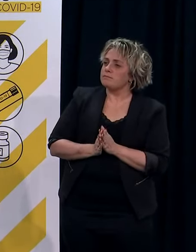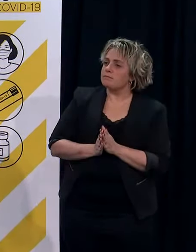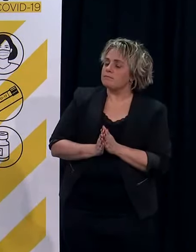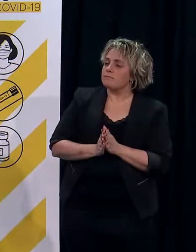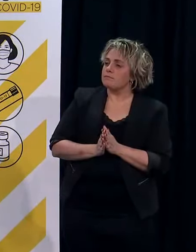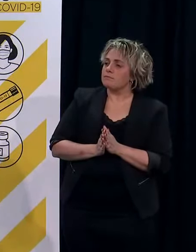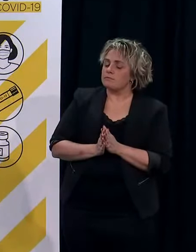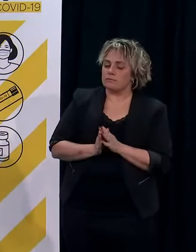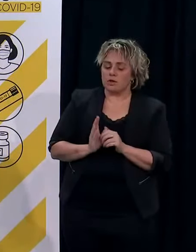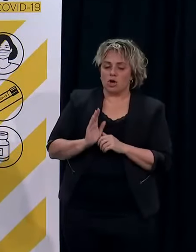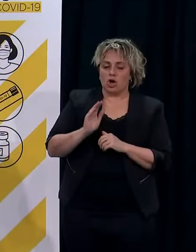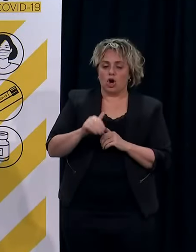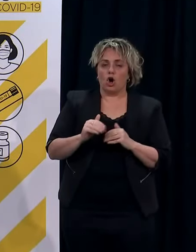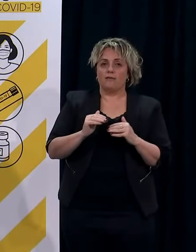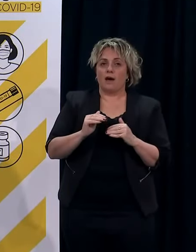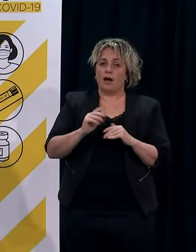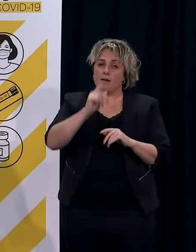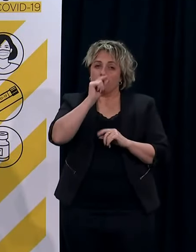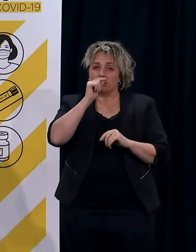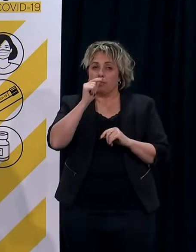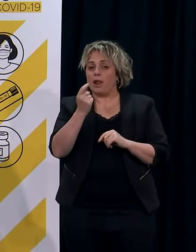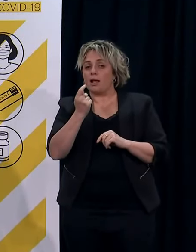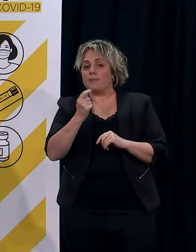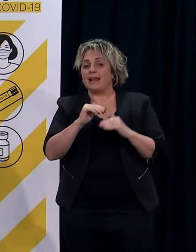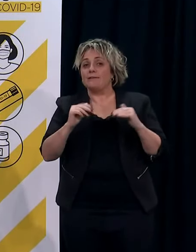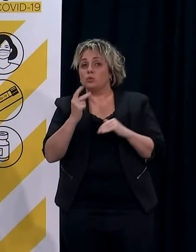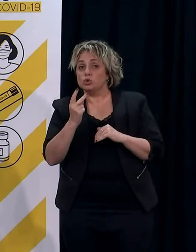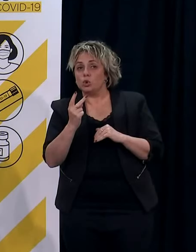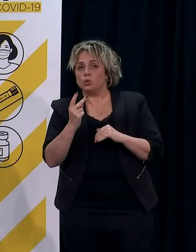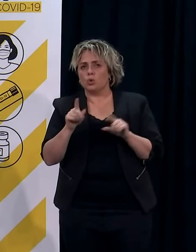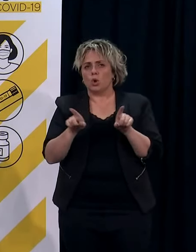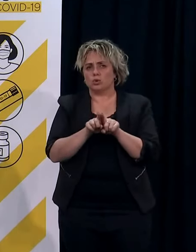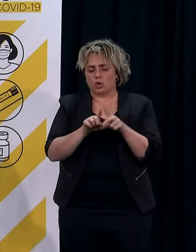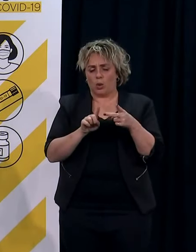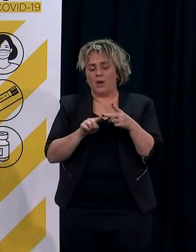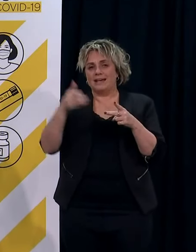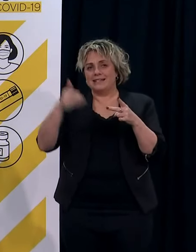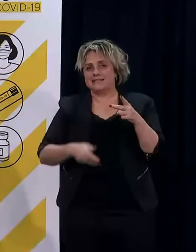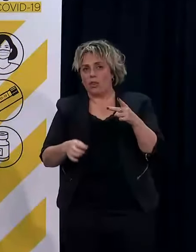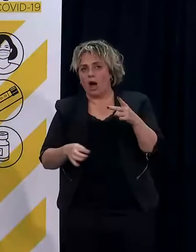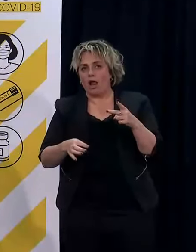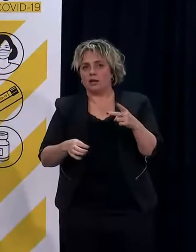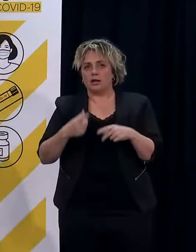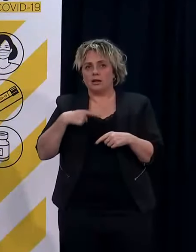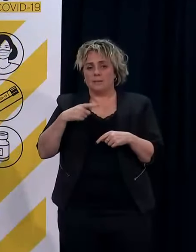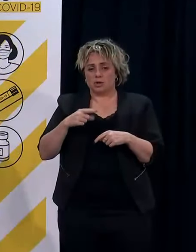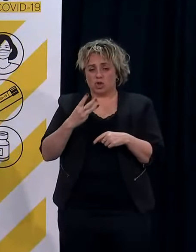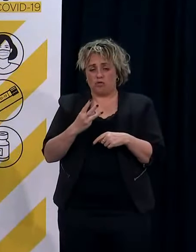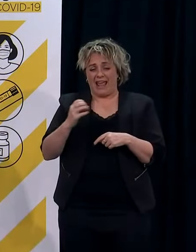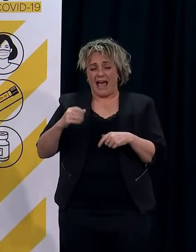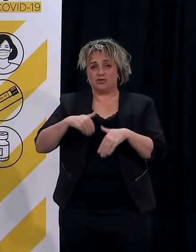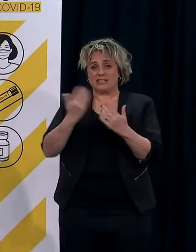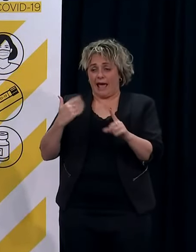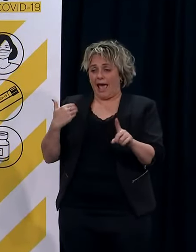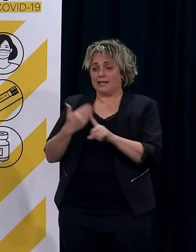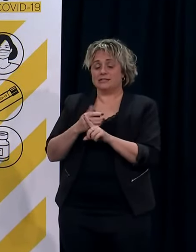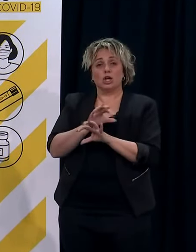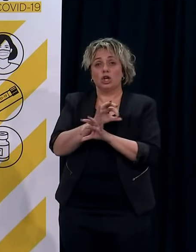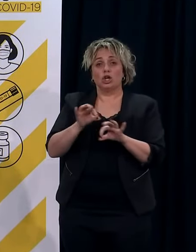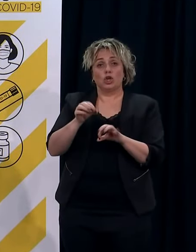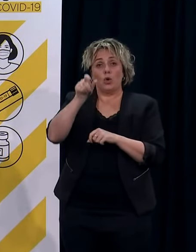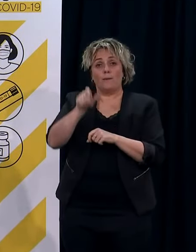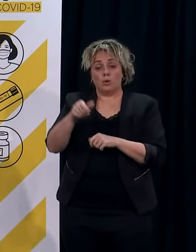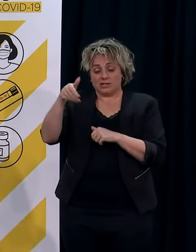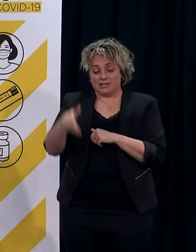of the level 2 and the South Island. The South Island hasn't had a case for 300 days, and everyone down there who